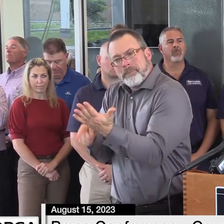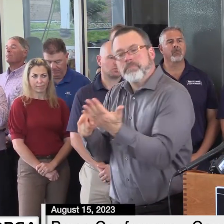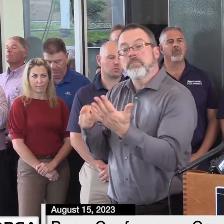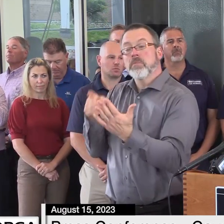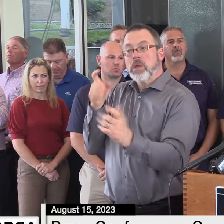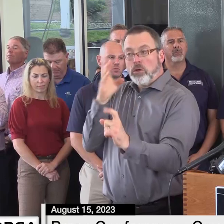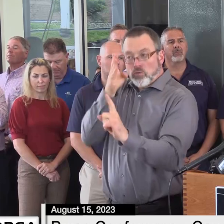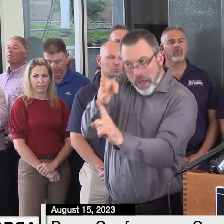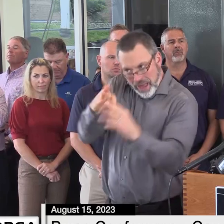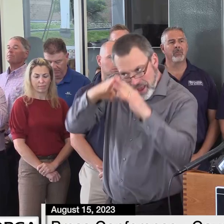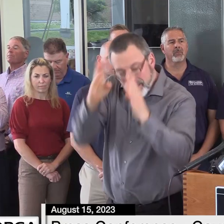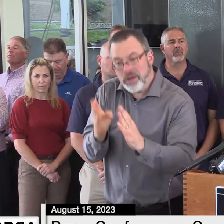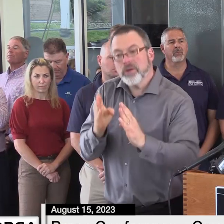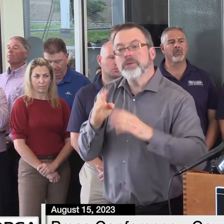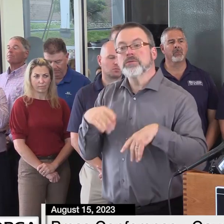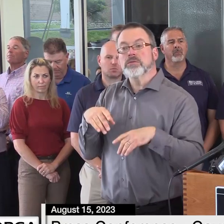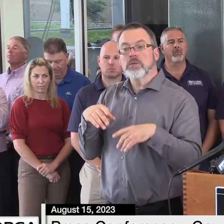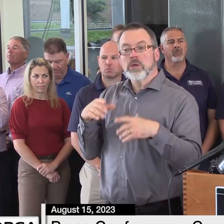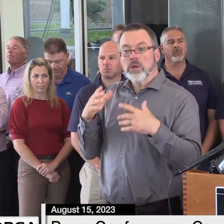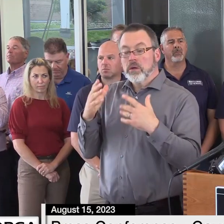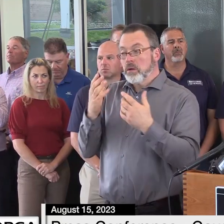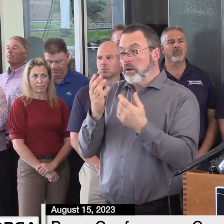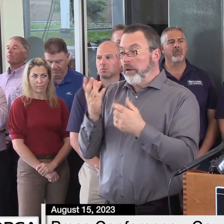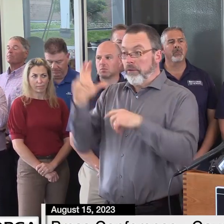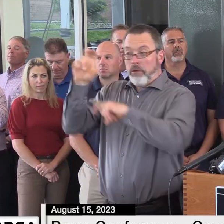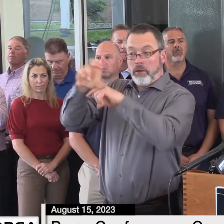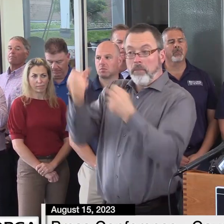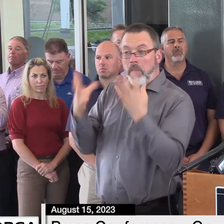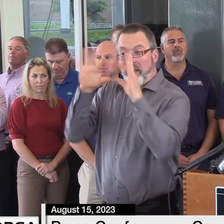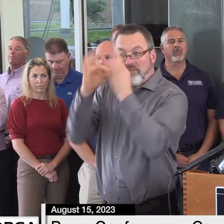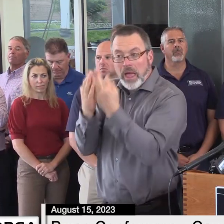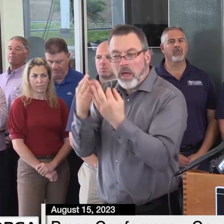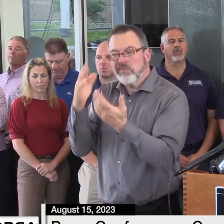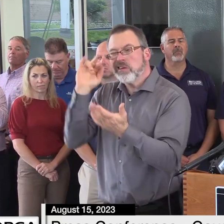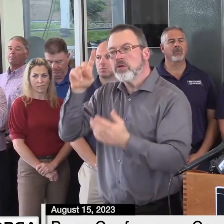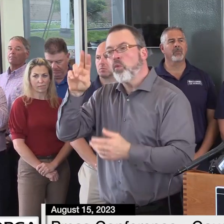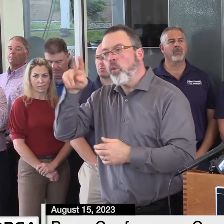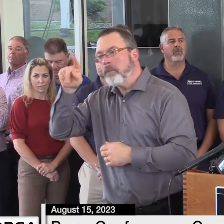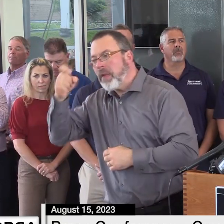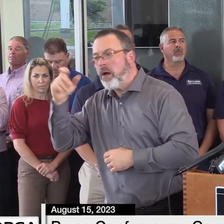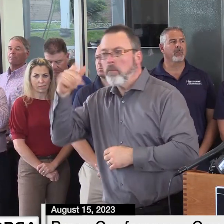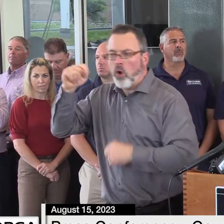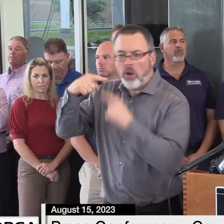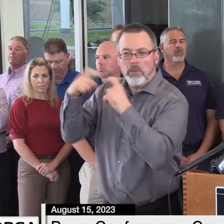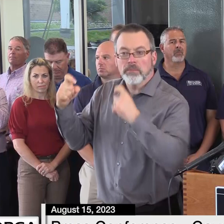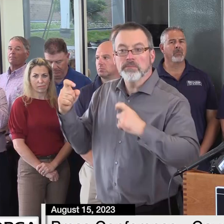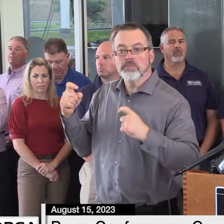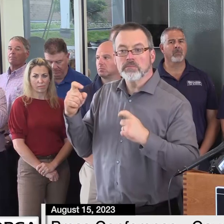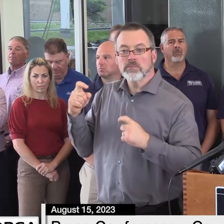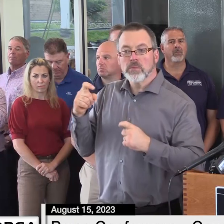Multi-family locations, other locations that have either three or more units